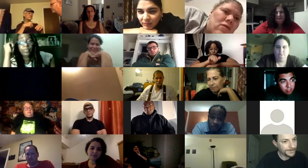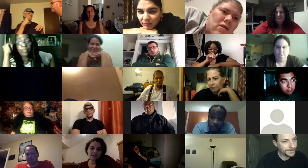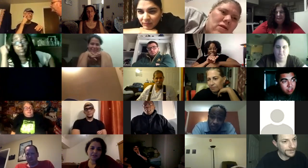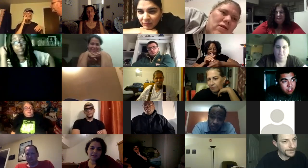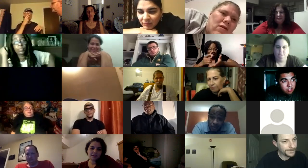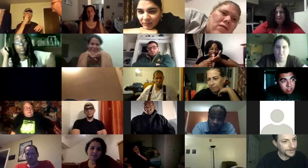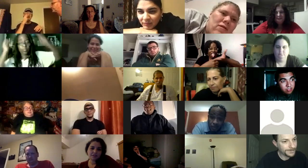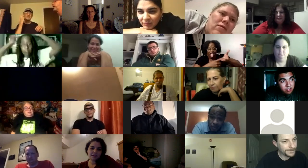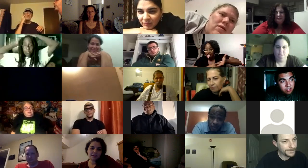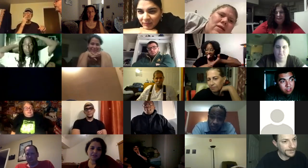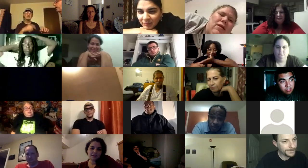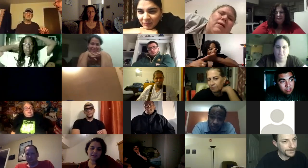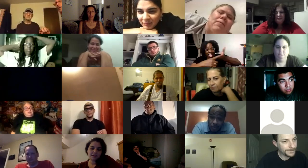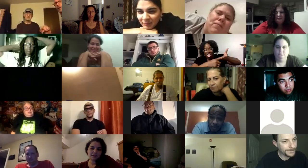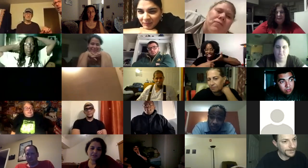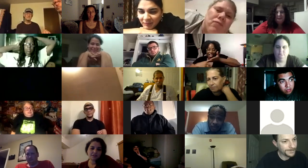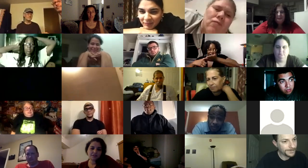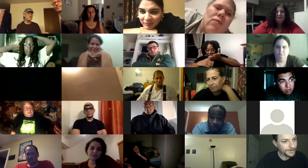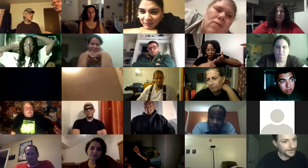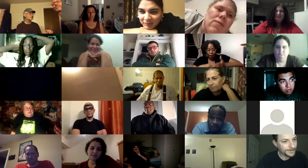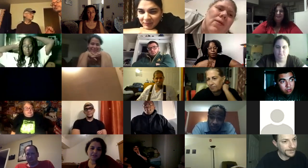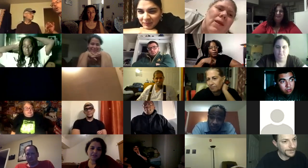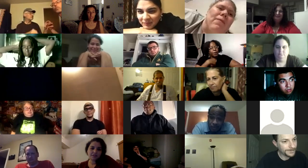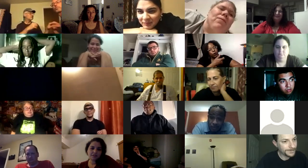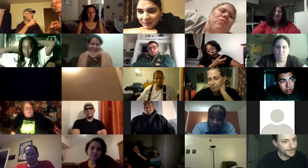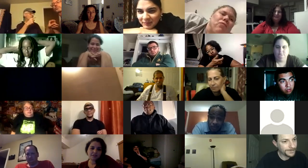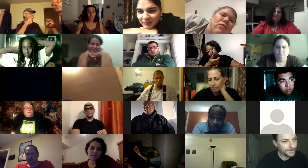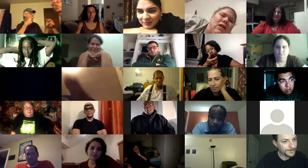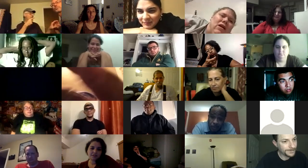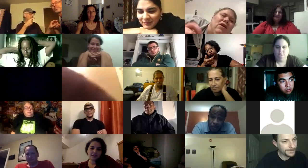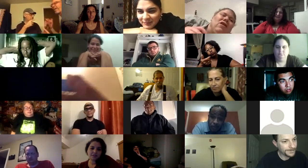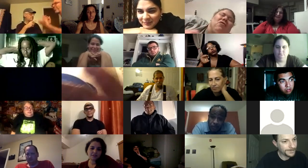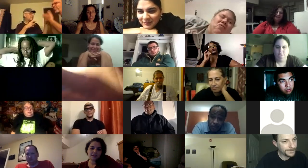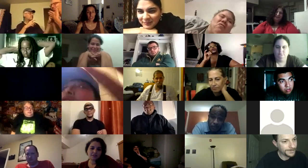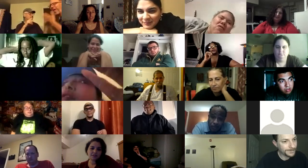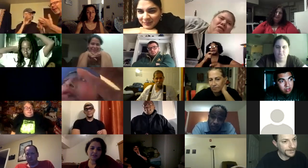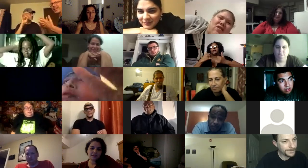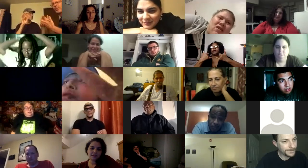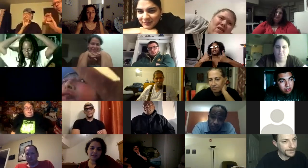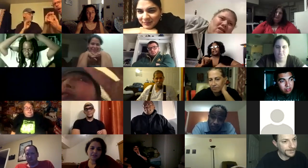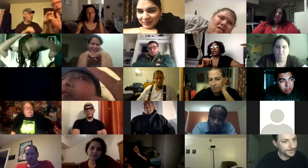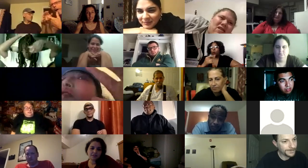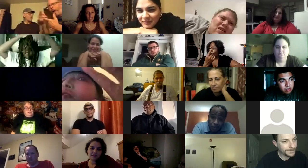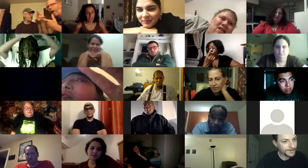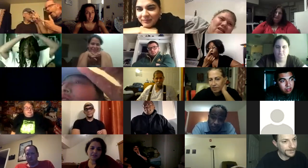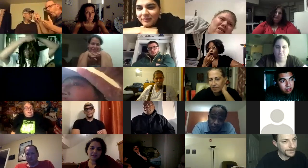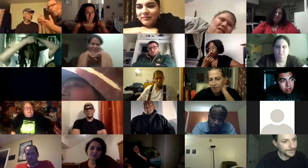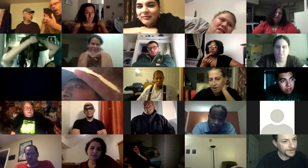So for the meeting this evening, we've had lots of chance to talk amongst each other, hear each other's stories,